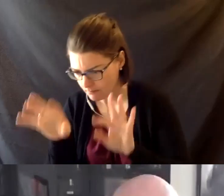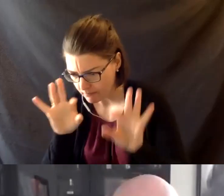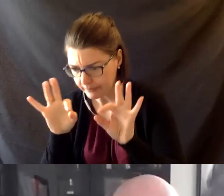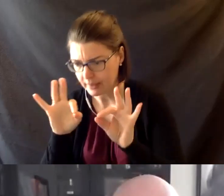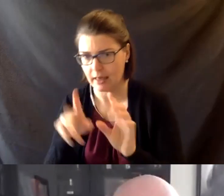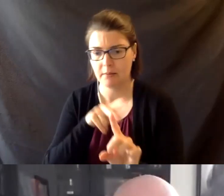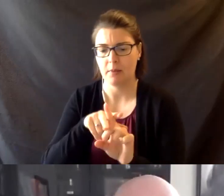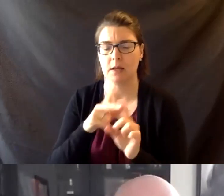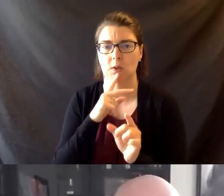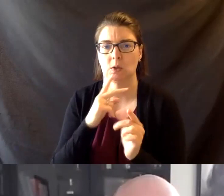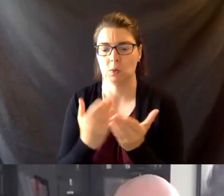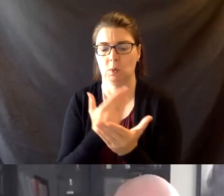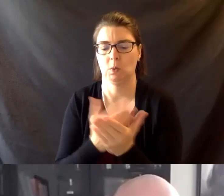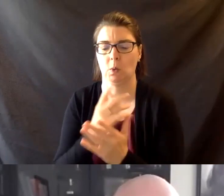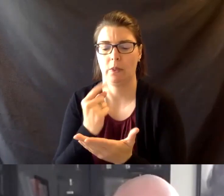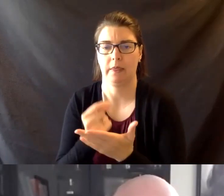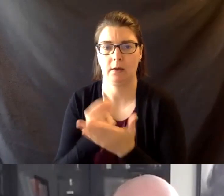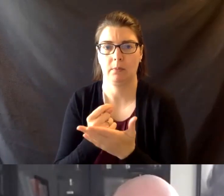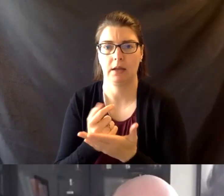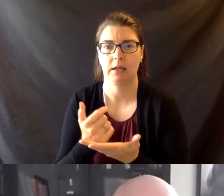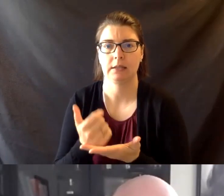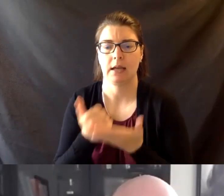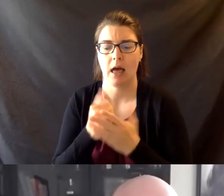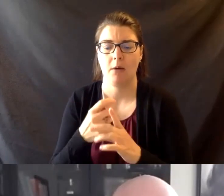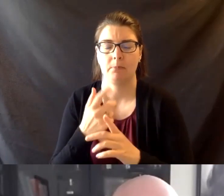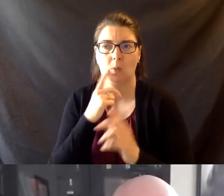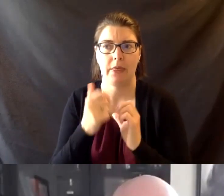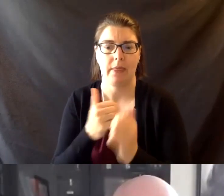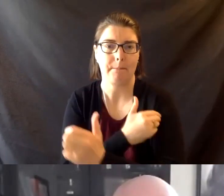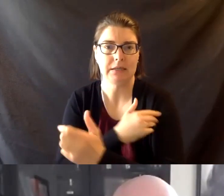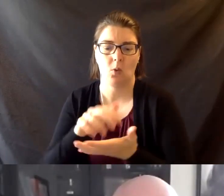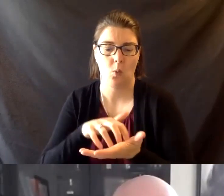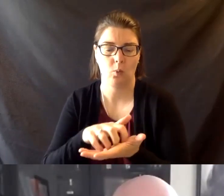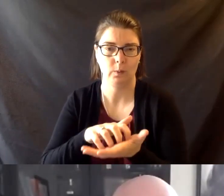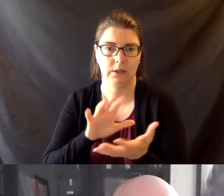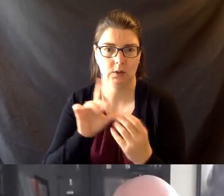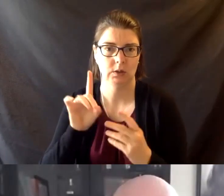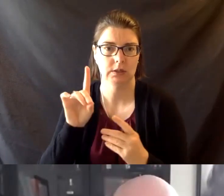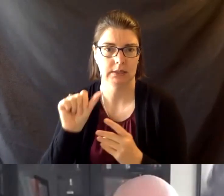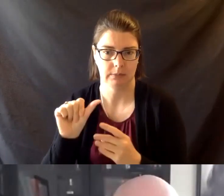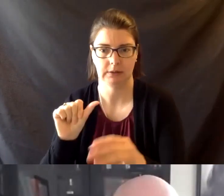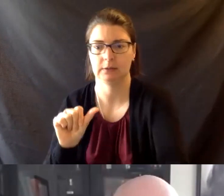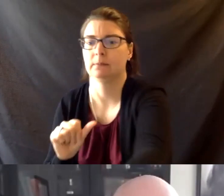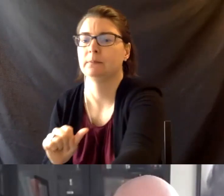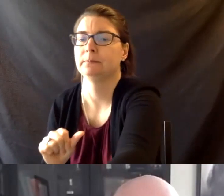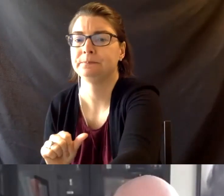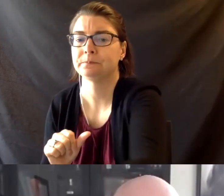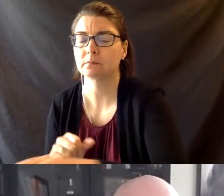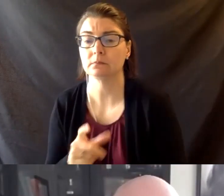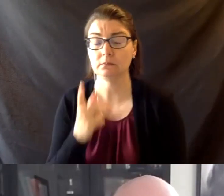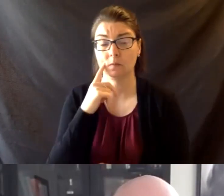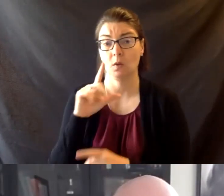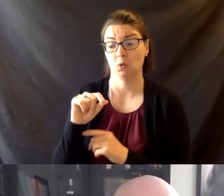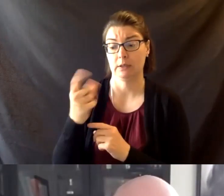novel therapies to treat muscle weakness disorders. In 2016, he was elected to serve as a